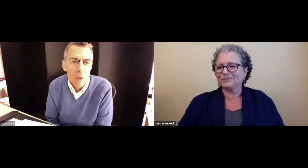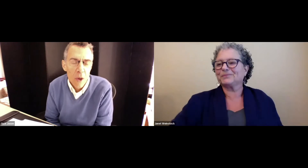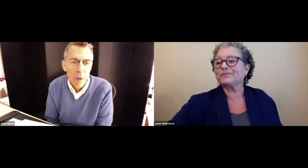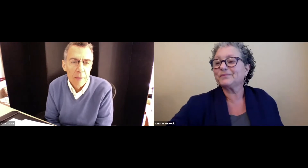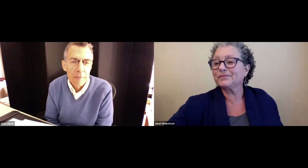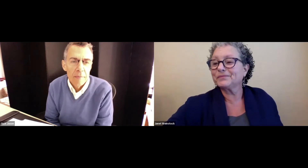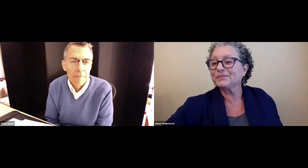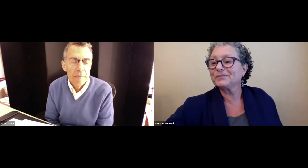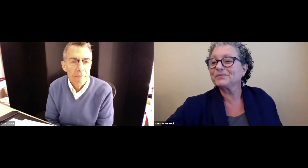Oma.